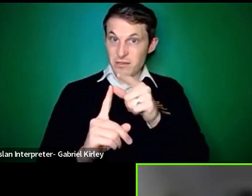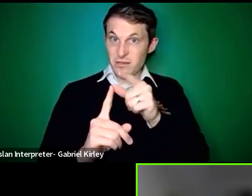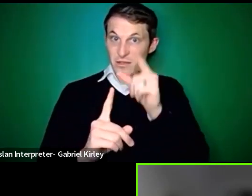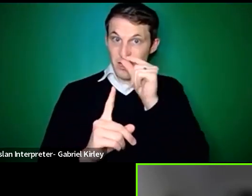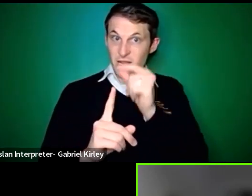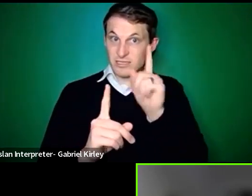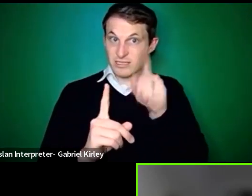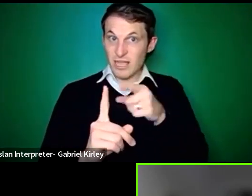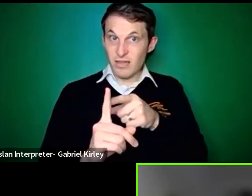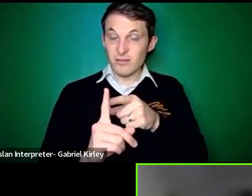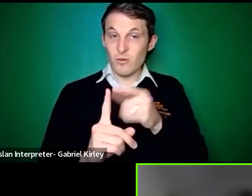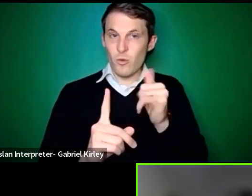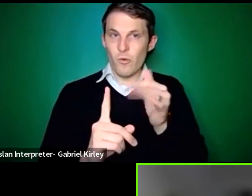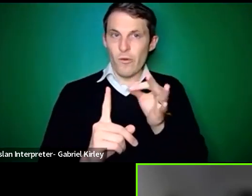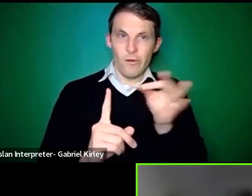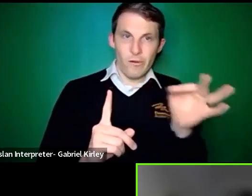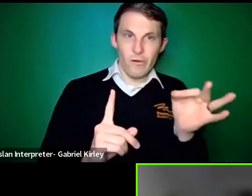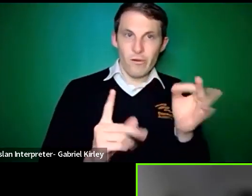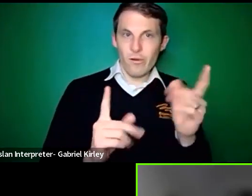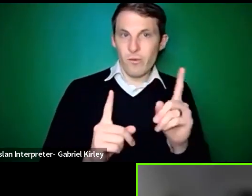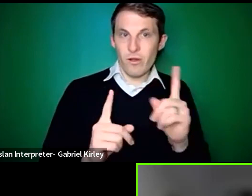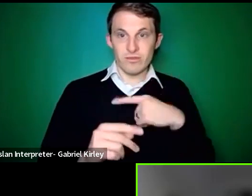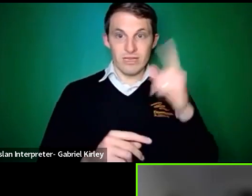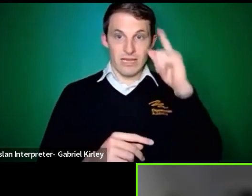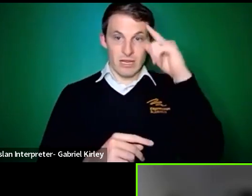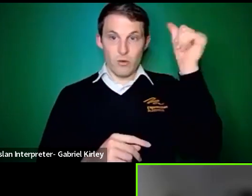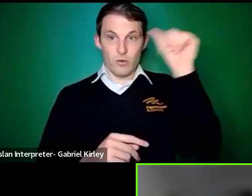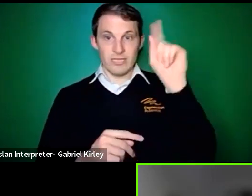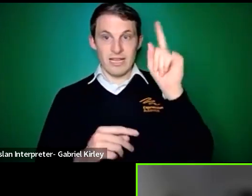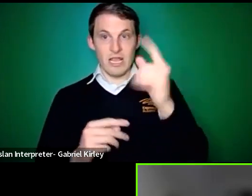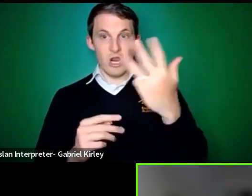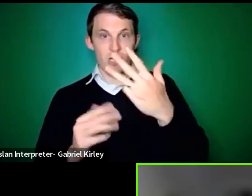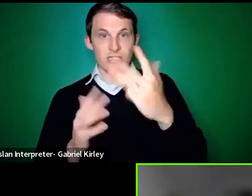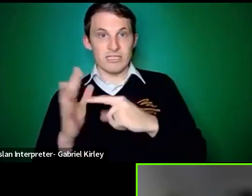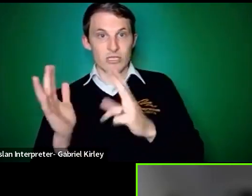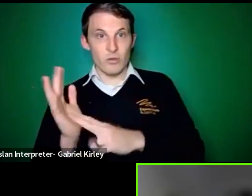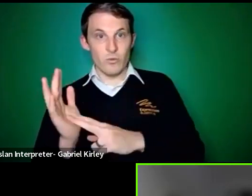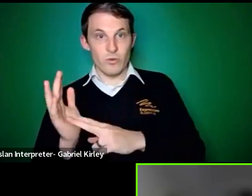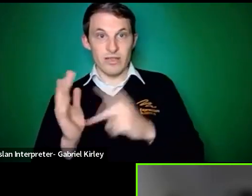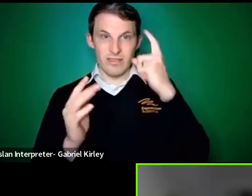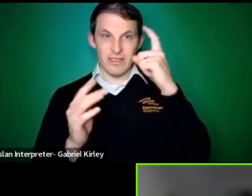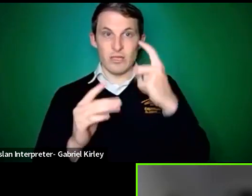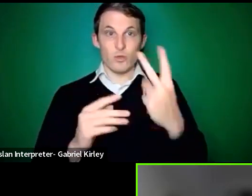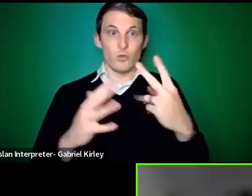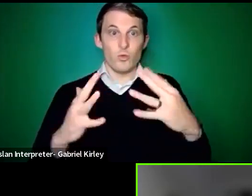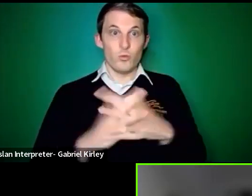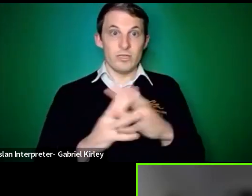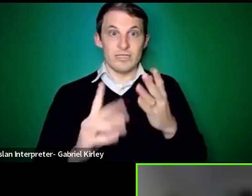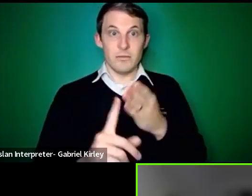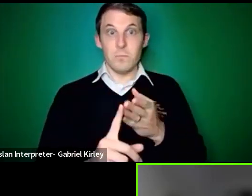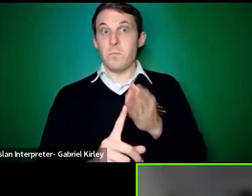two things. One is, today's the 19th of January. When we think about what we were doing 2 weeks ago,